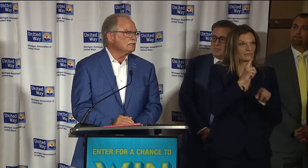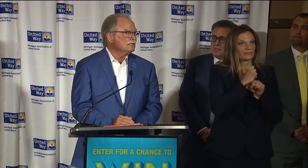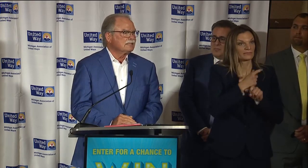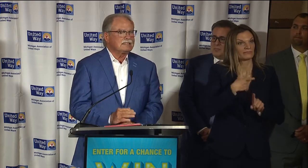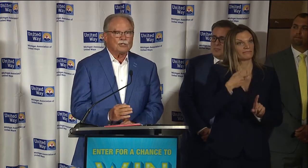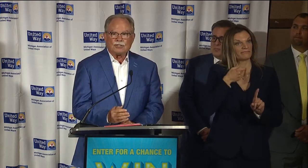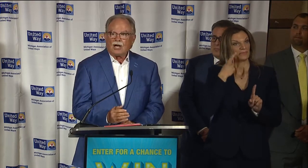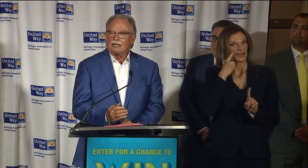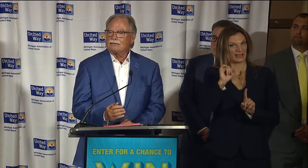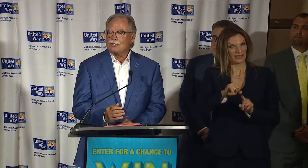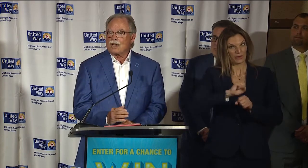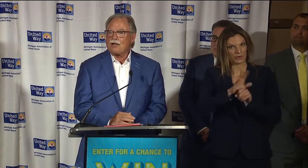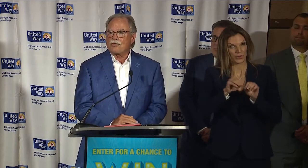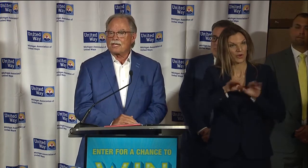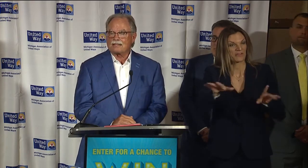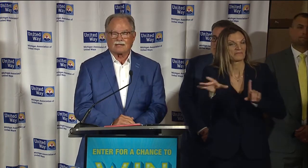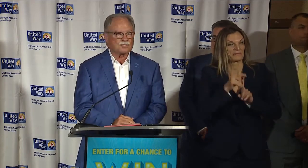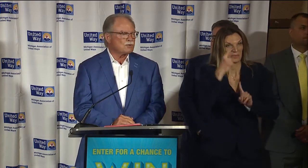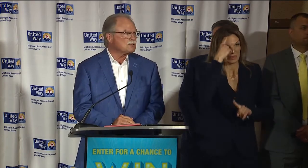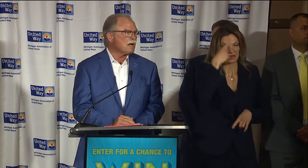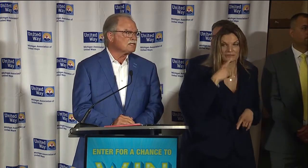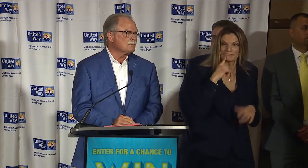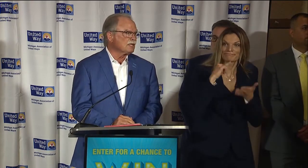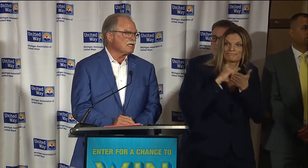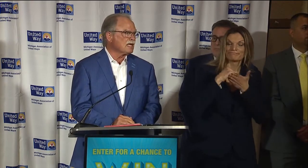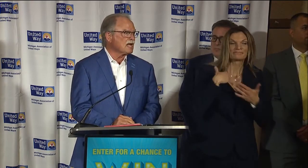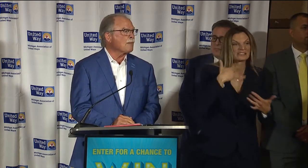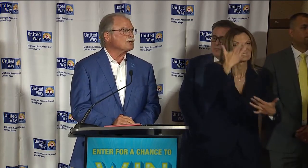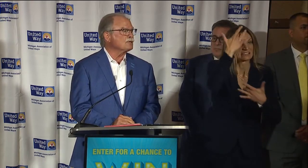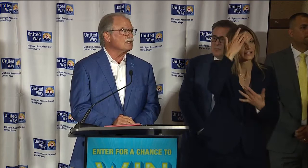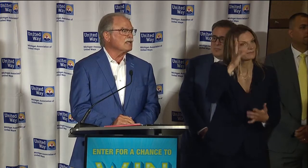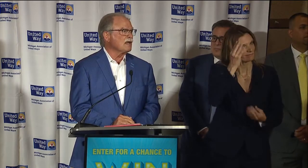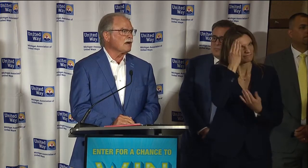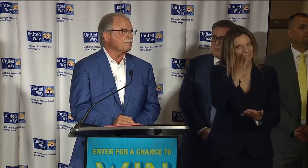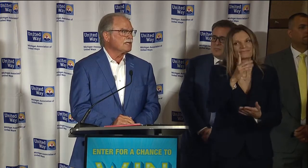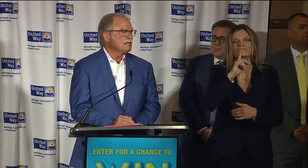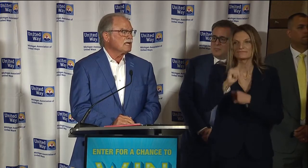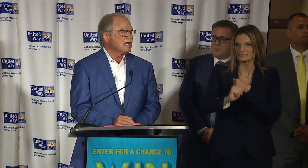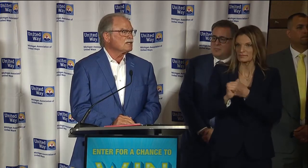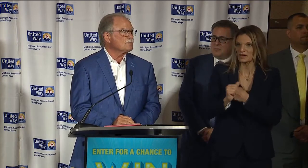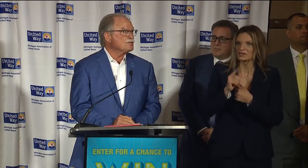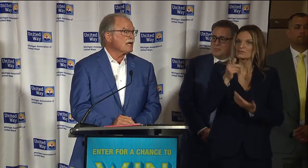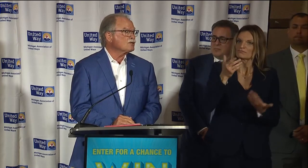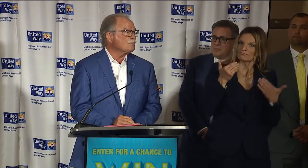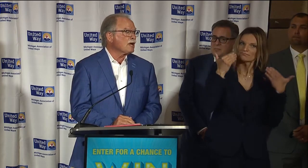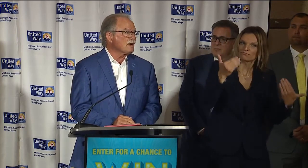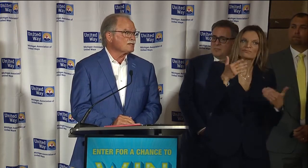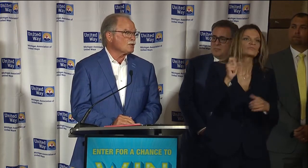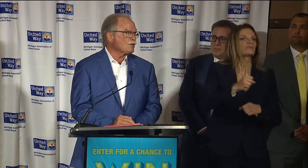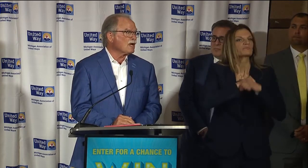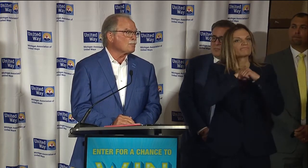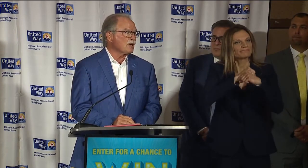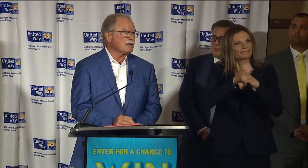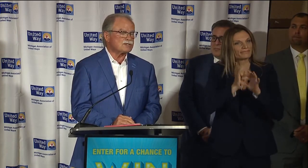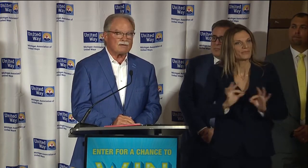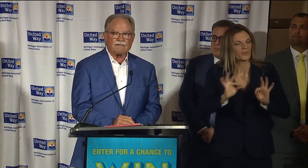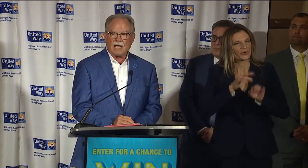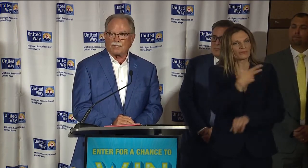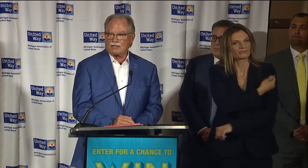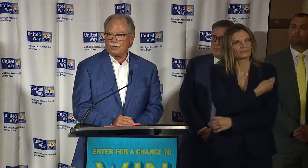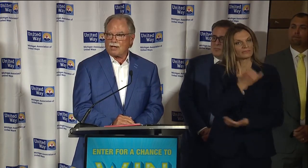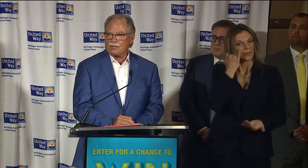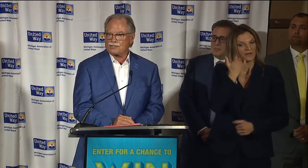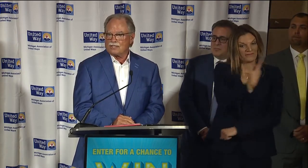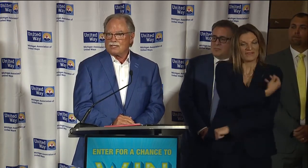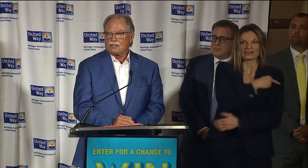COVID, you're young, you're healthy, there's a responsibility and opportunity there to protect your parents, your grandparents, your